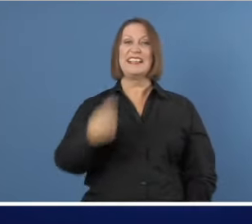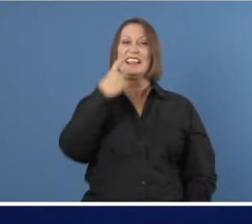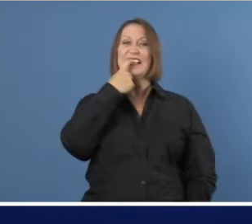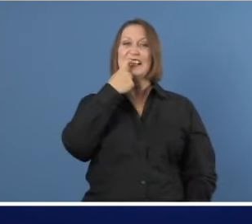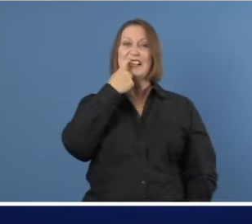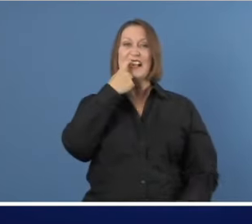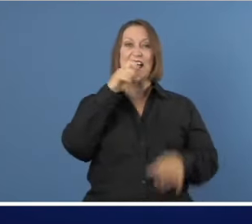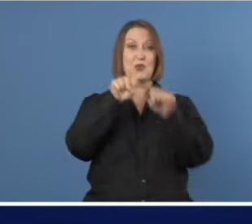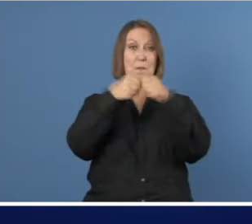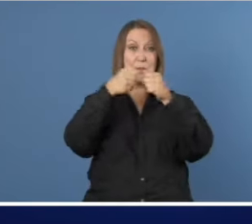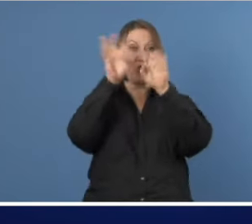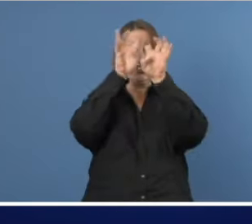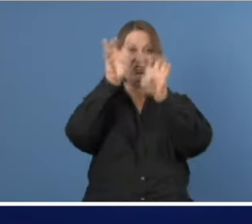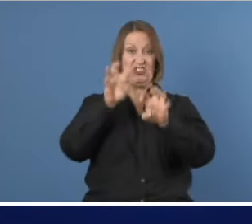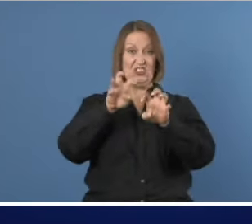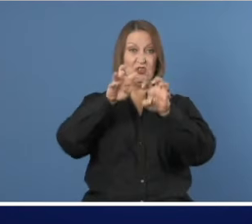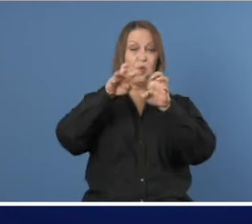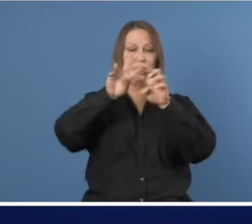broken glass,